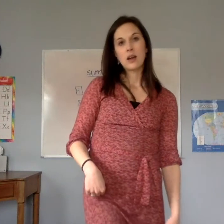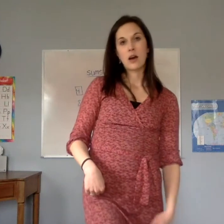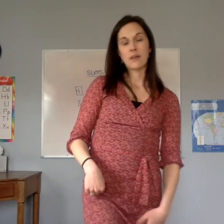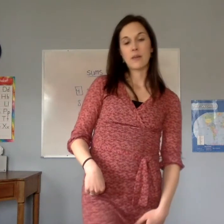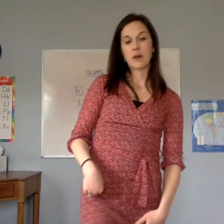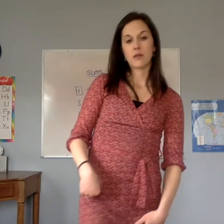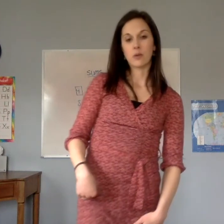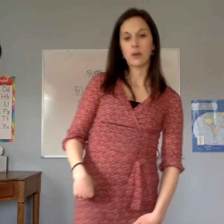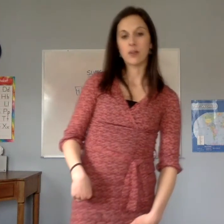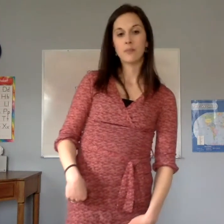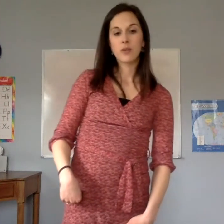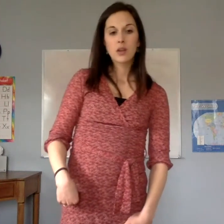in that part of the world.